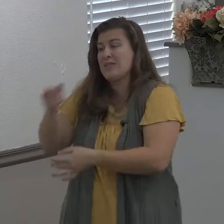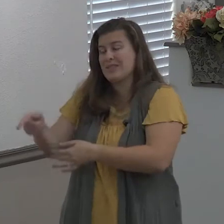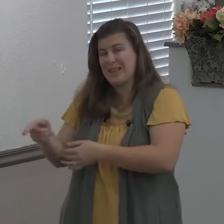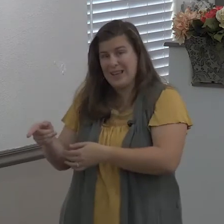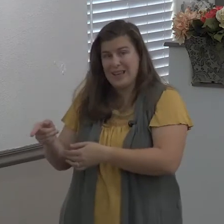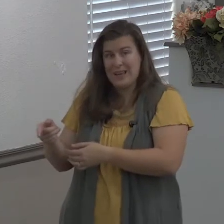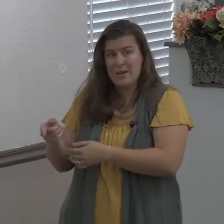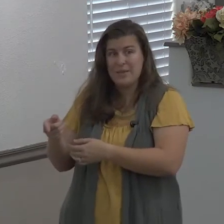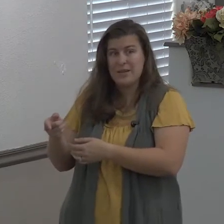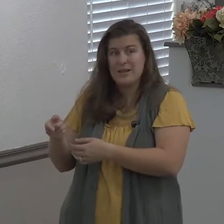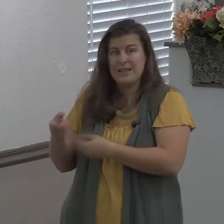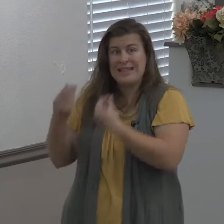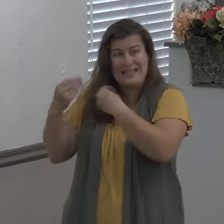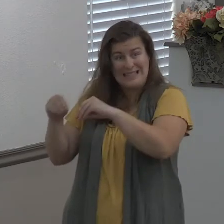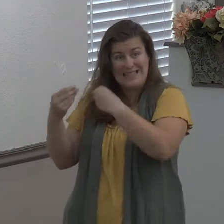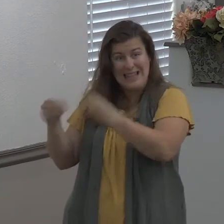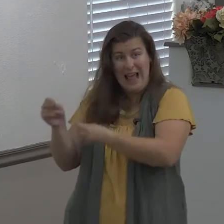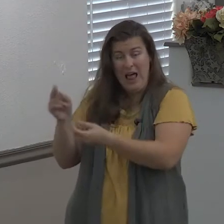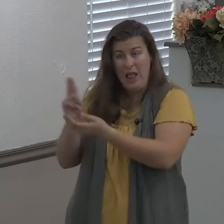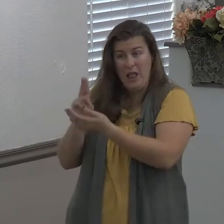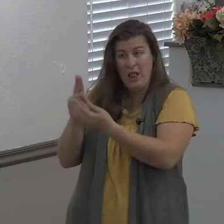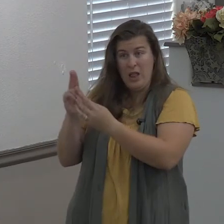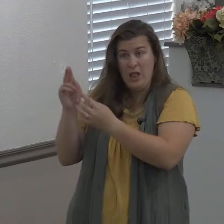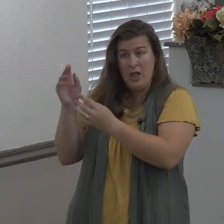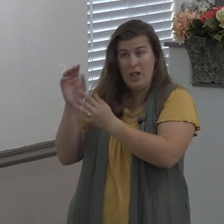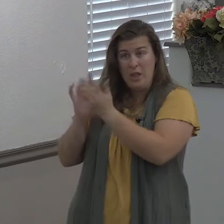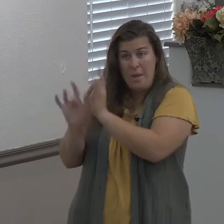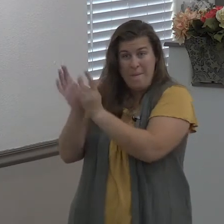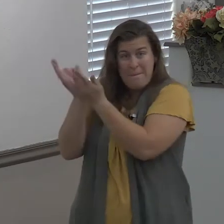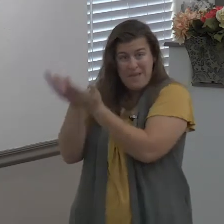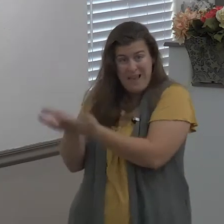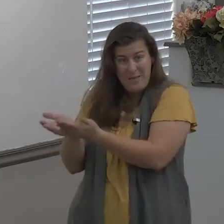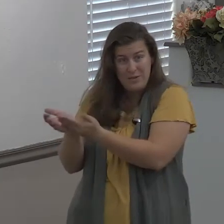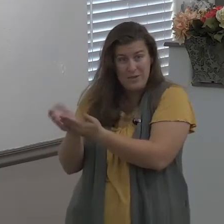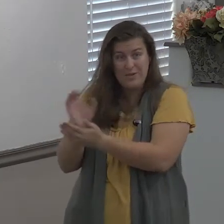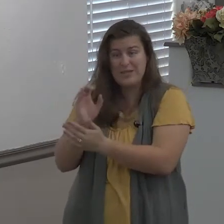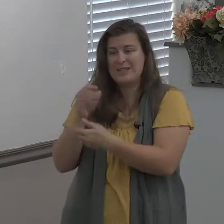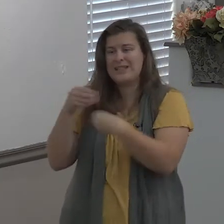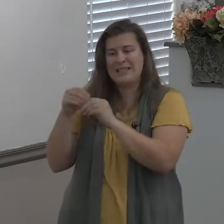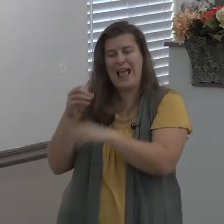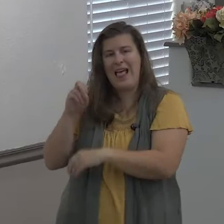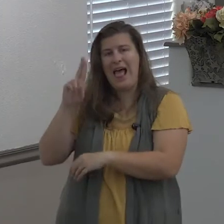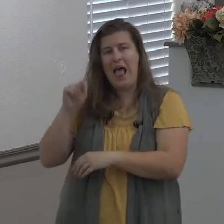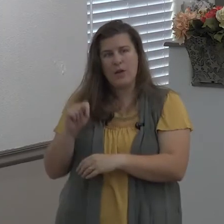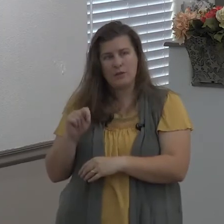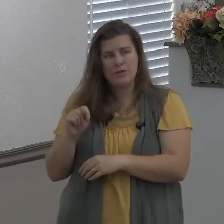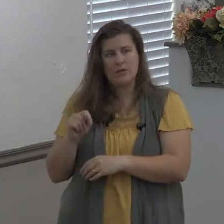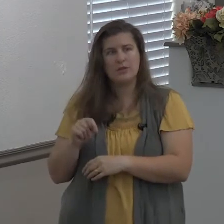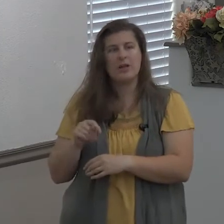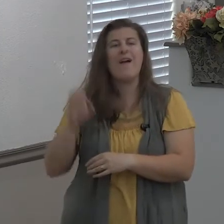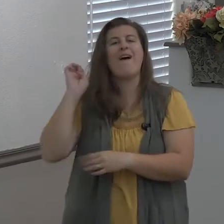to take the pure Word of God and make it for sale, $1,000 a lecture.